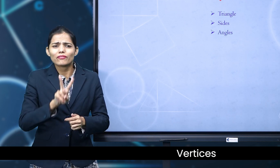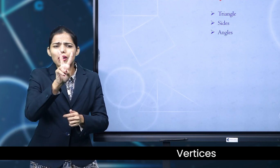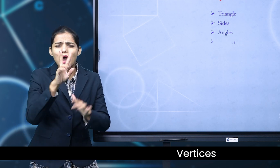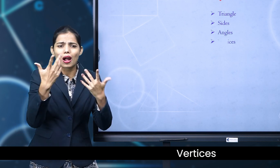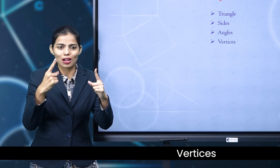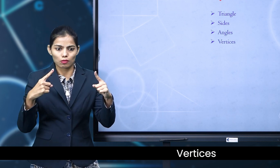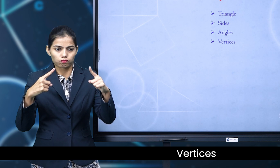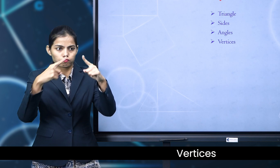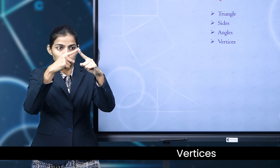vertices,